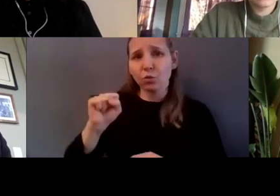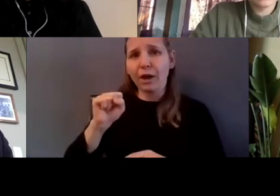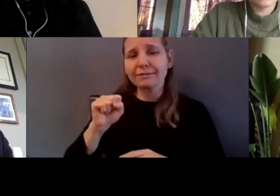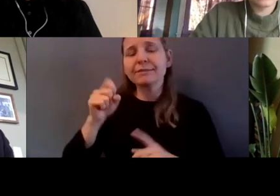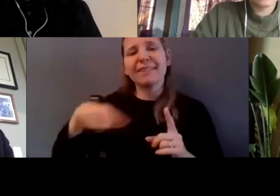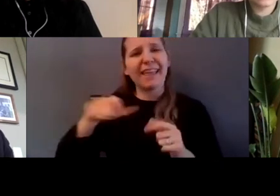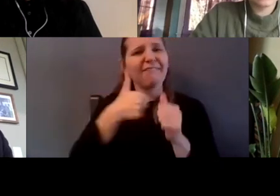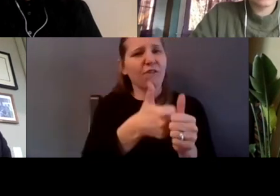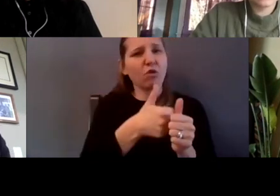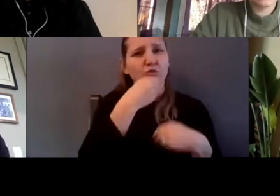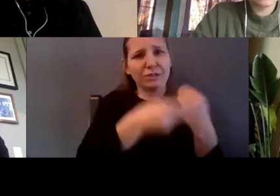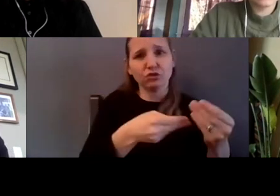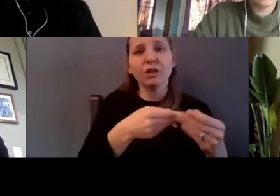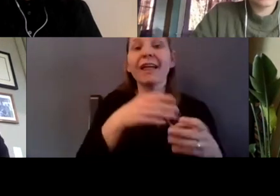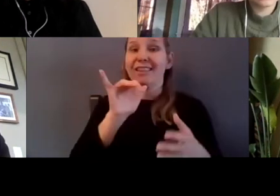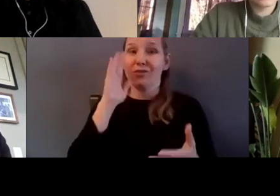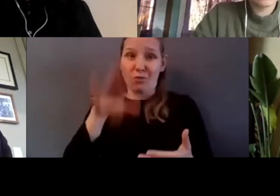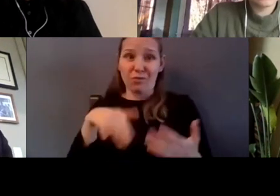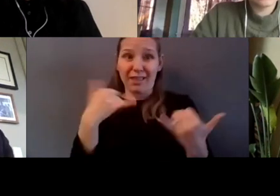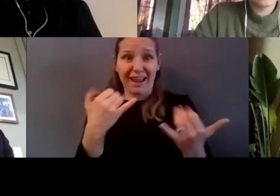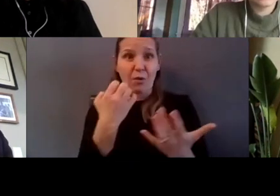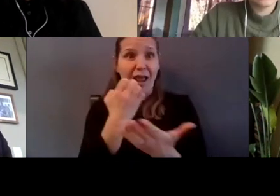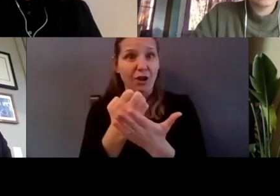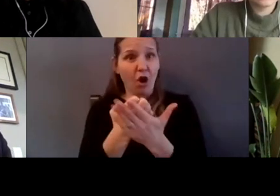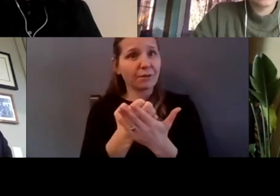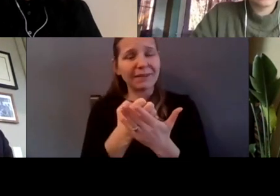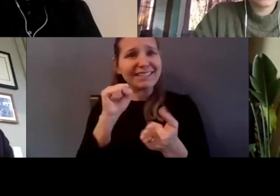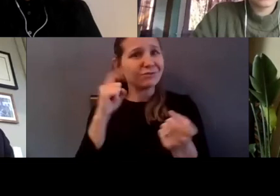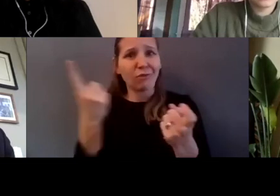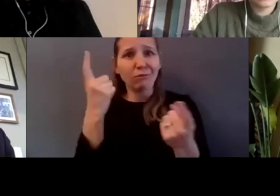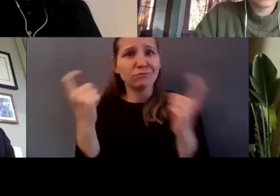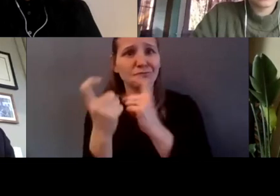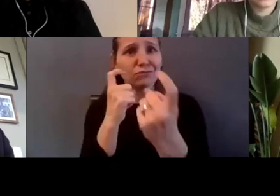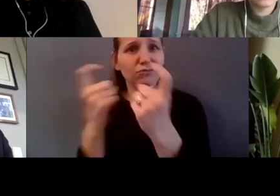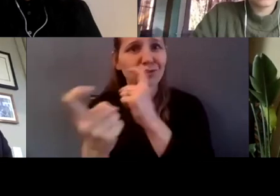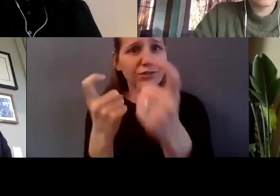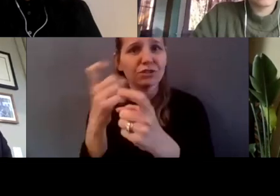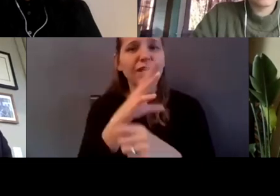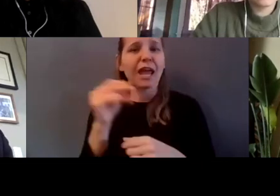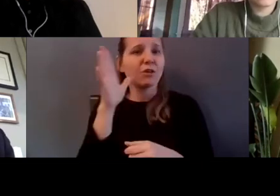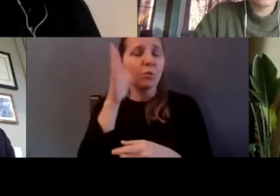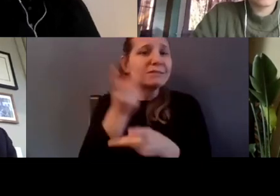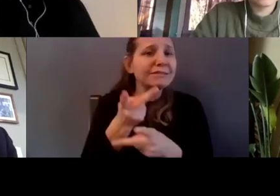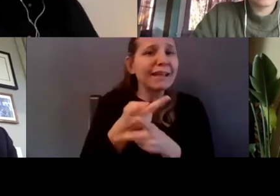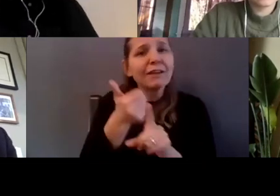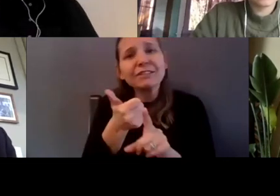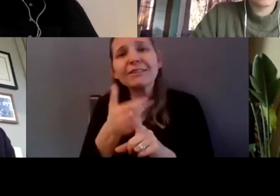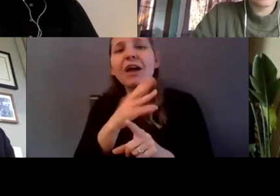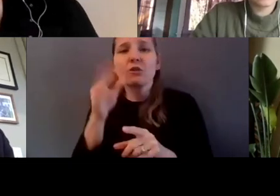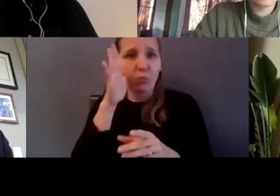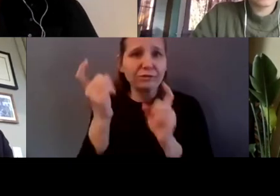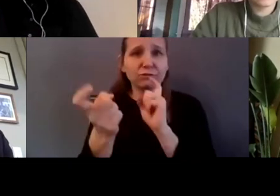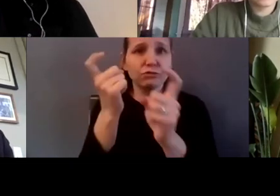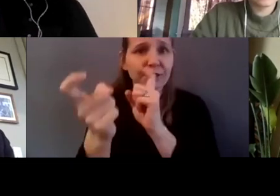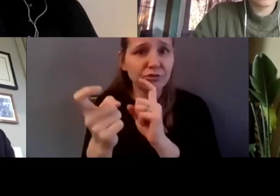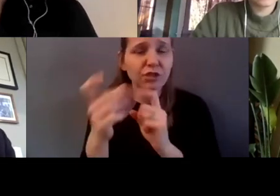goes something like this. The economy is dynamic and will take care of itself, will evolve over time. And actually government